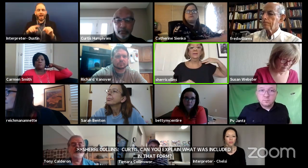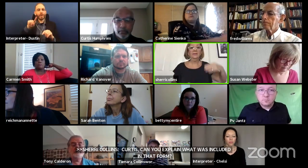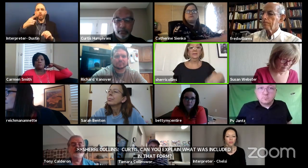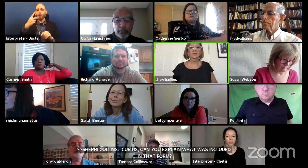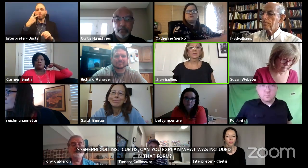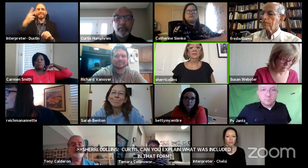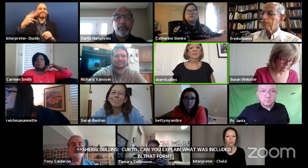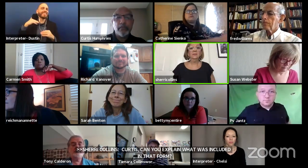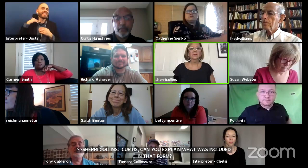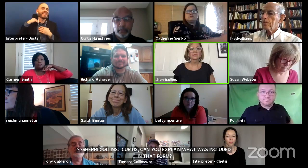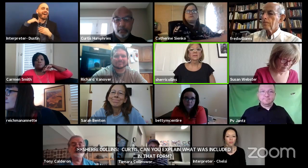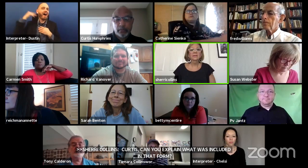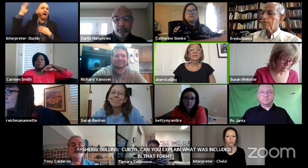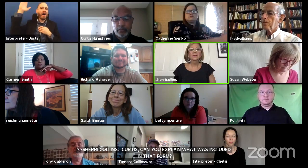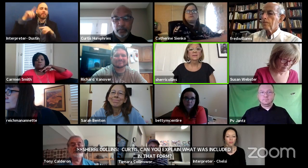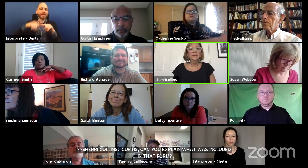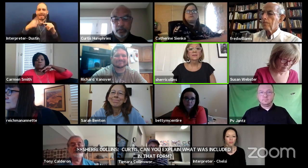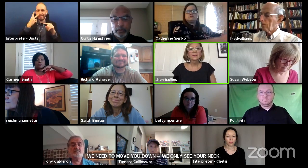neck.